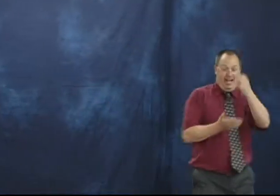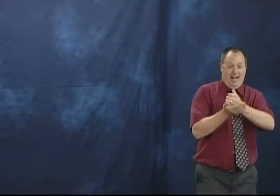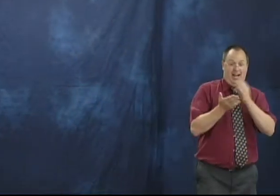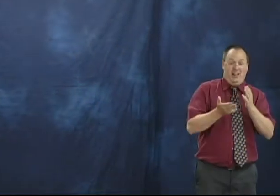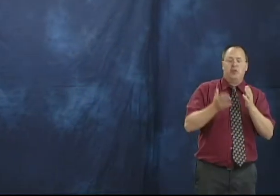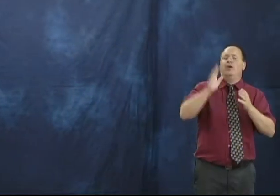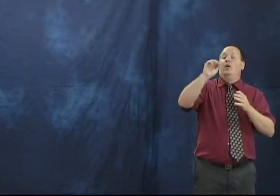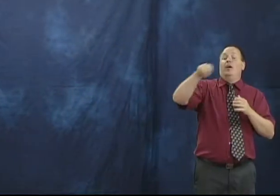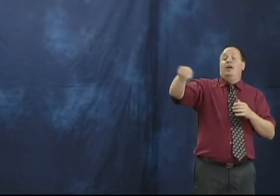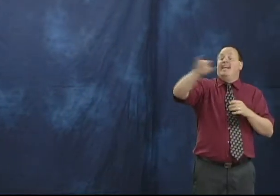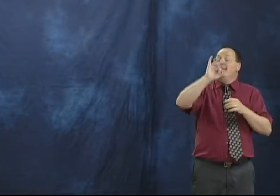other people.